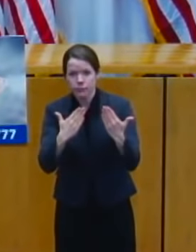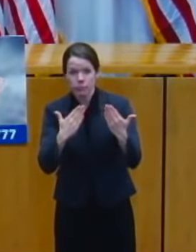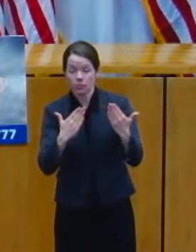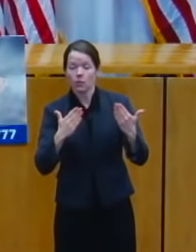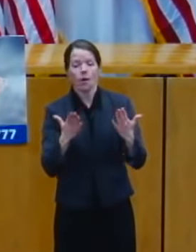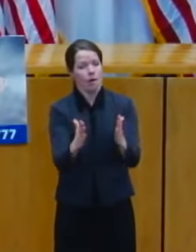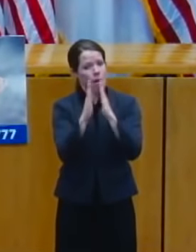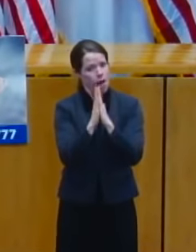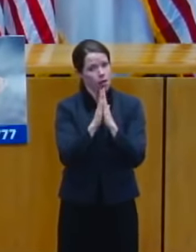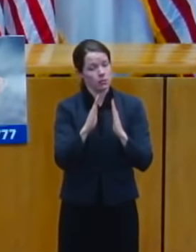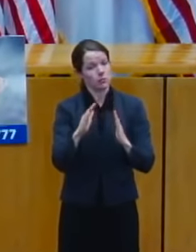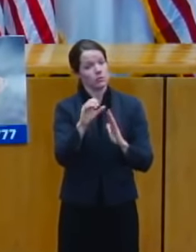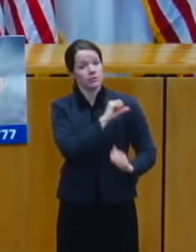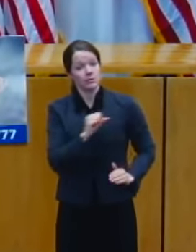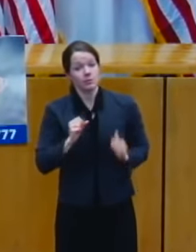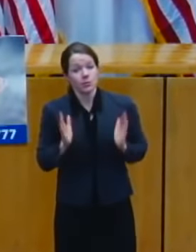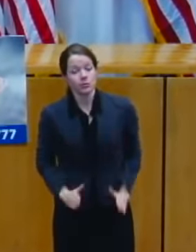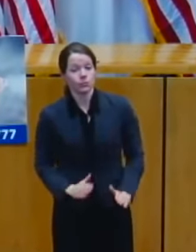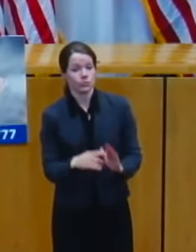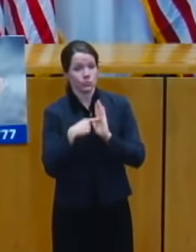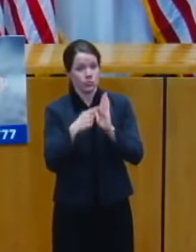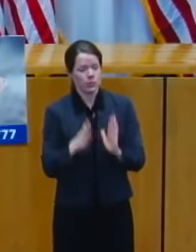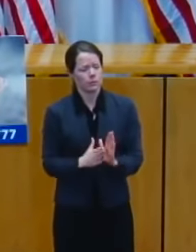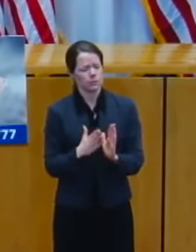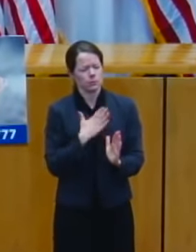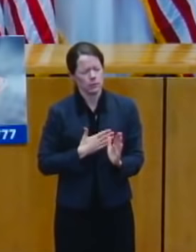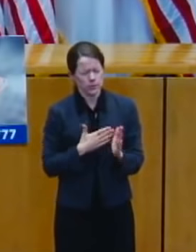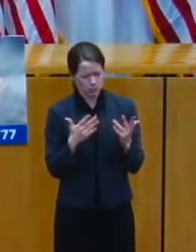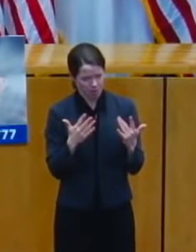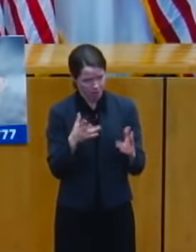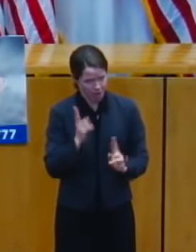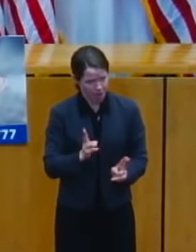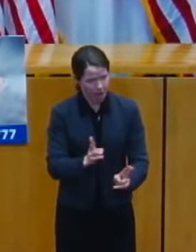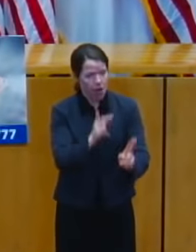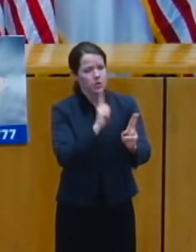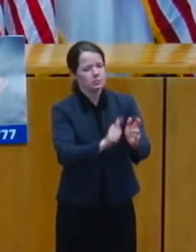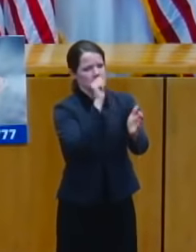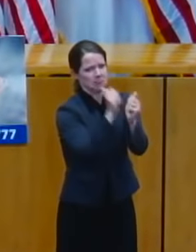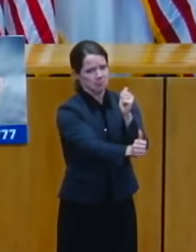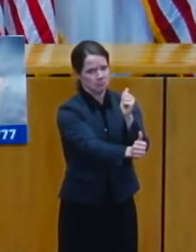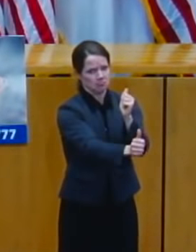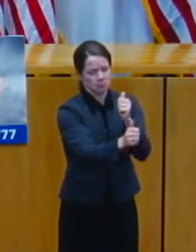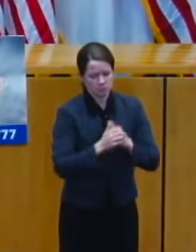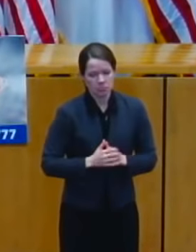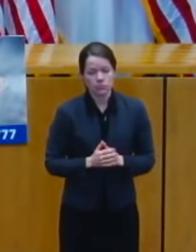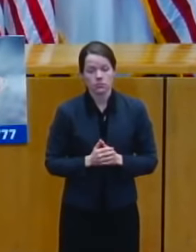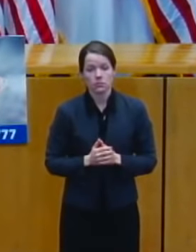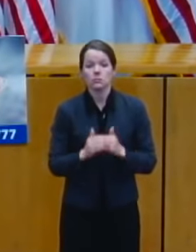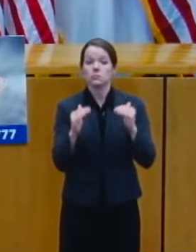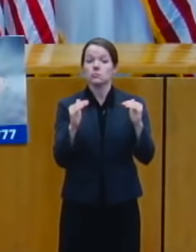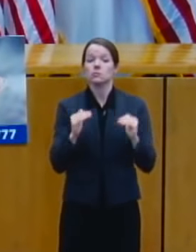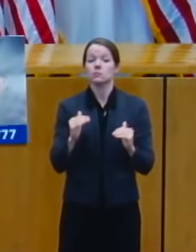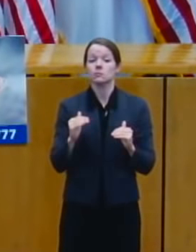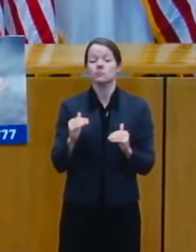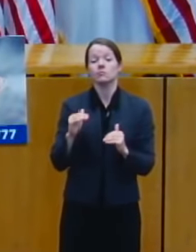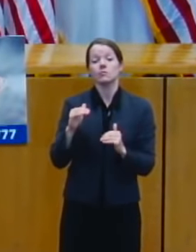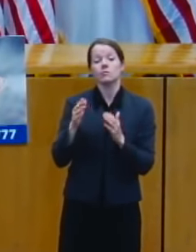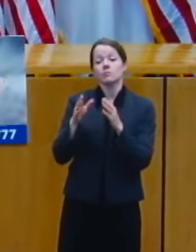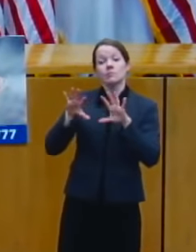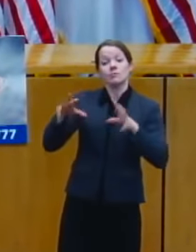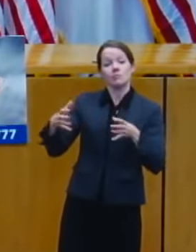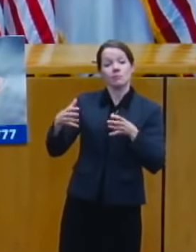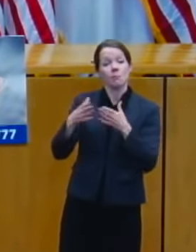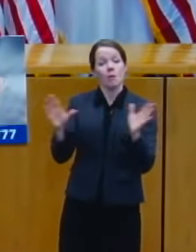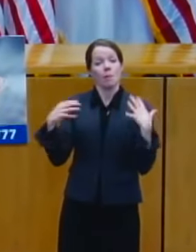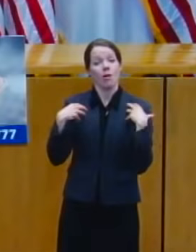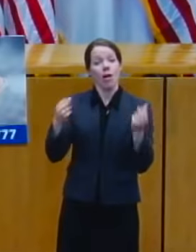on this bill. I also want to touch on the emergency guidelines the Department of Public Health put together for medical